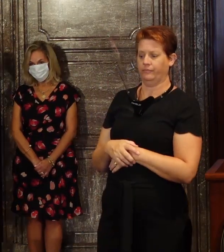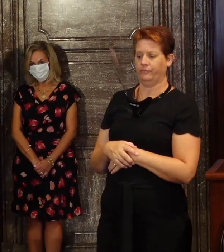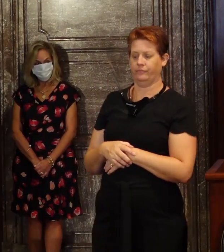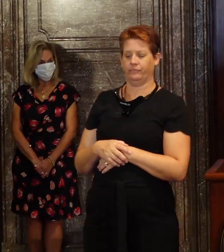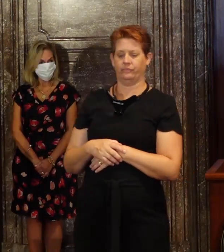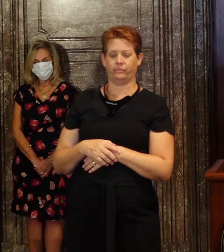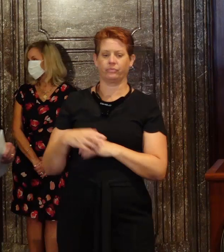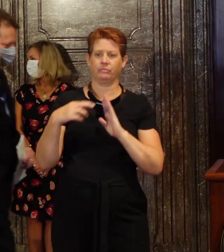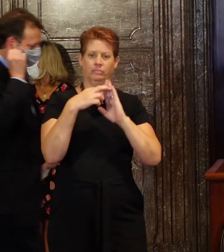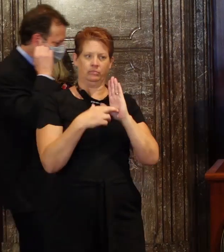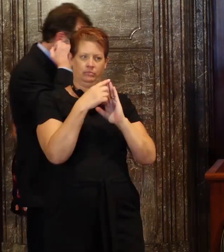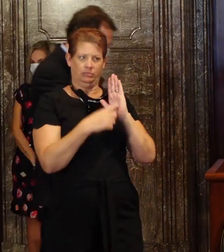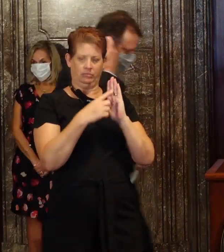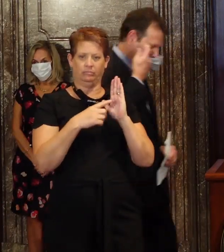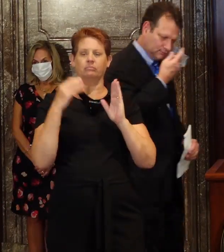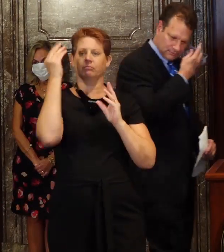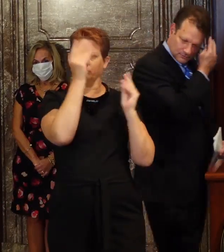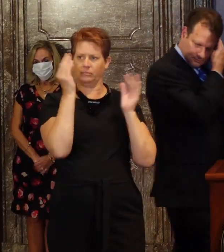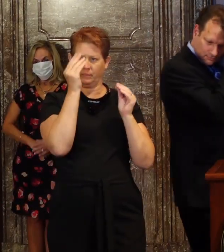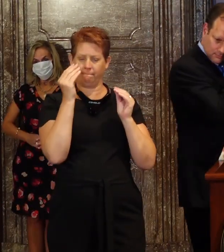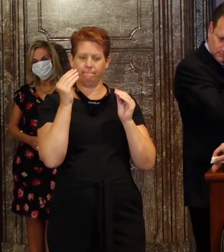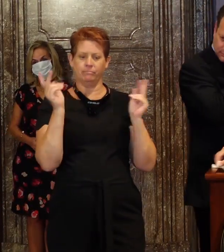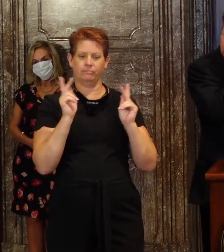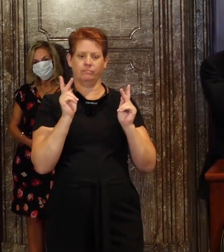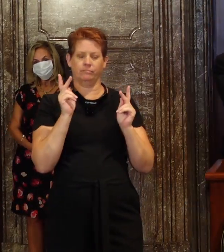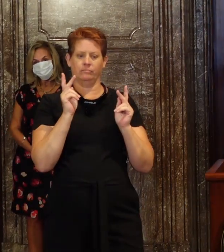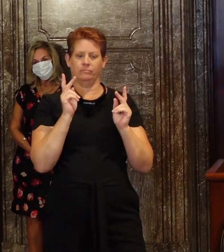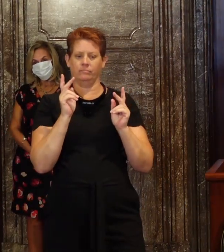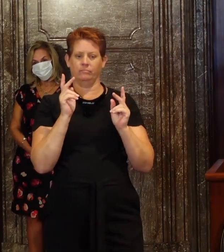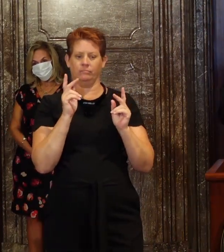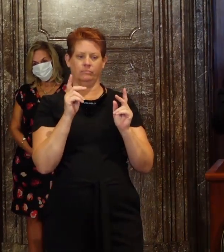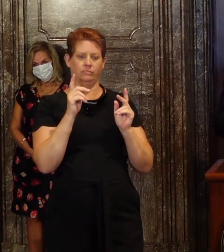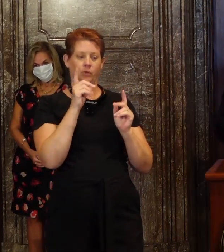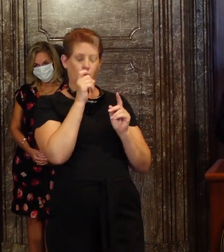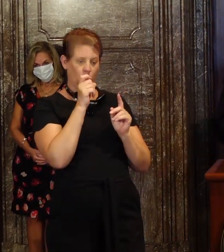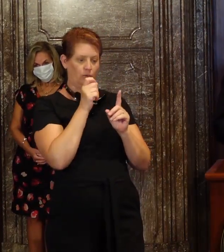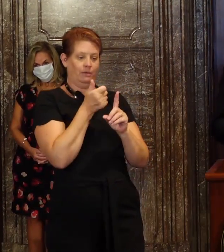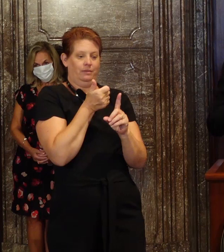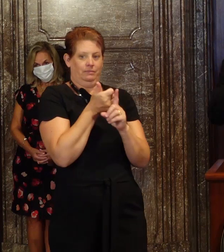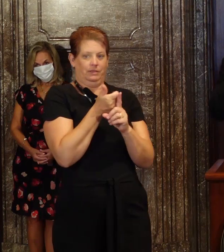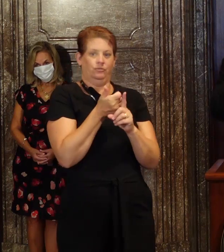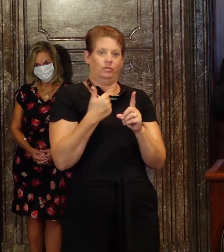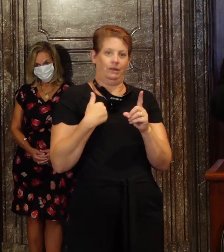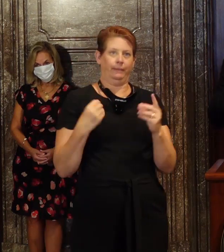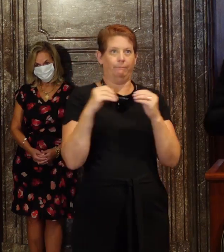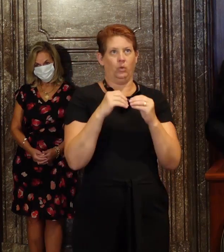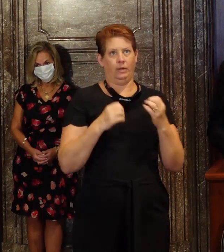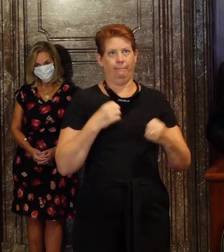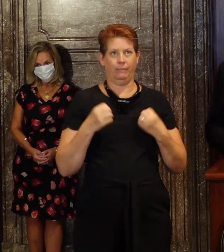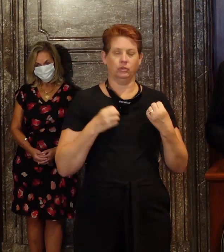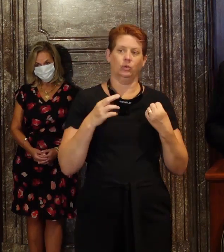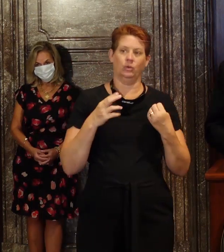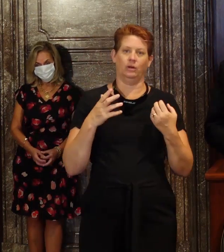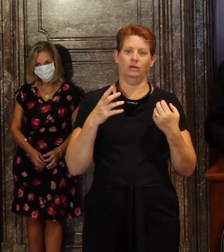about giving special consideration to patients who perhaps are emotionally more at risk or potentially have